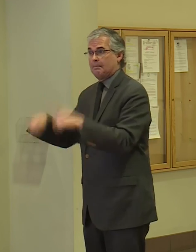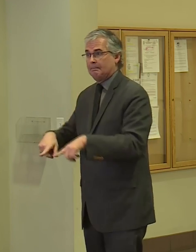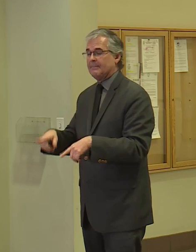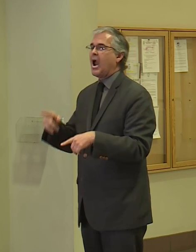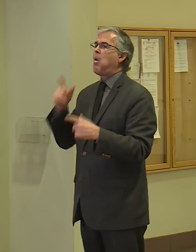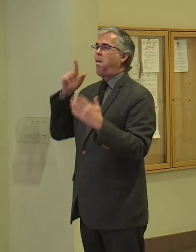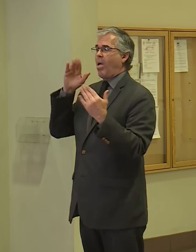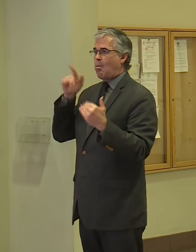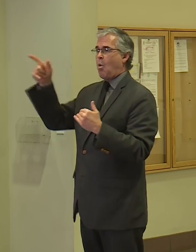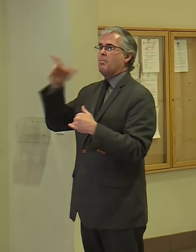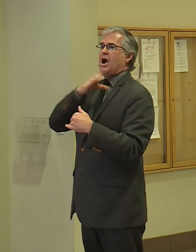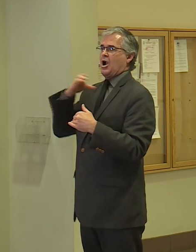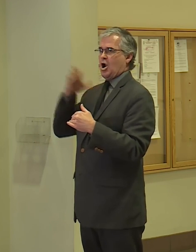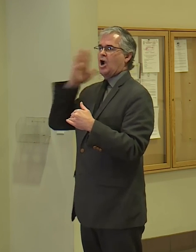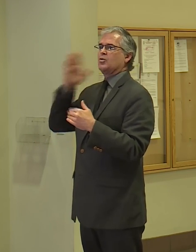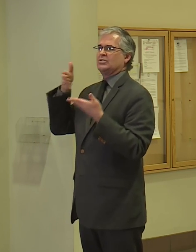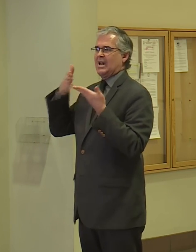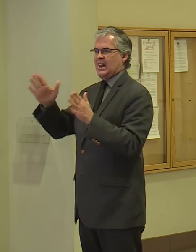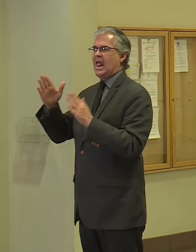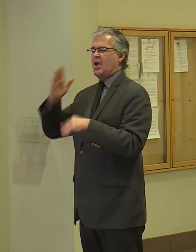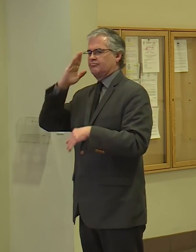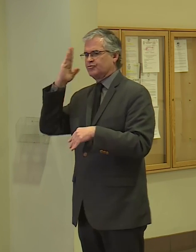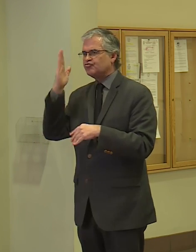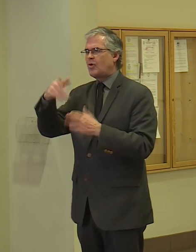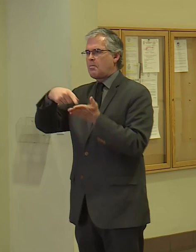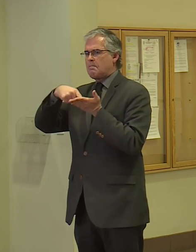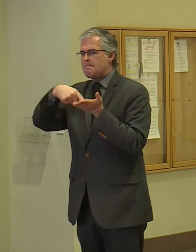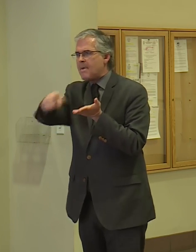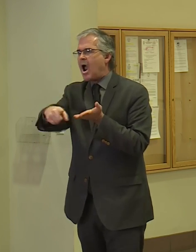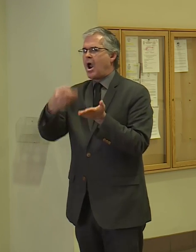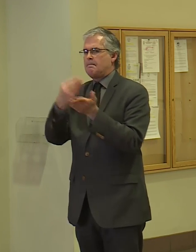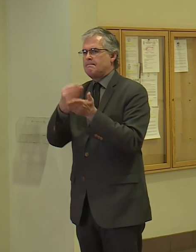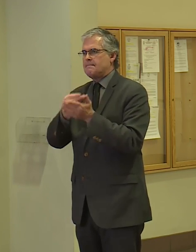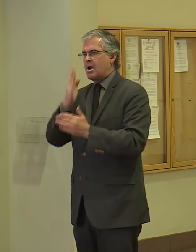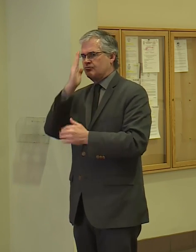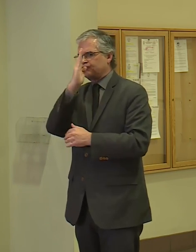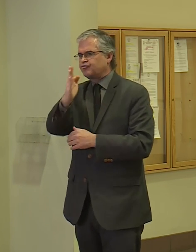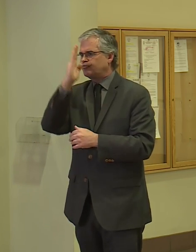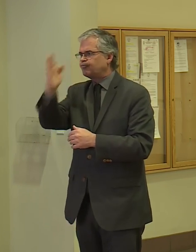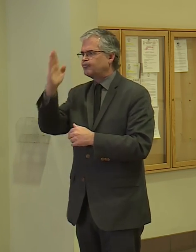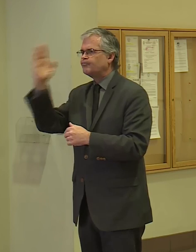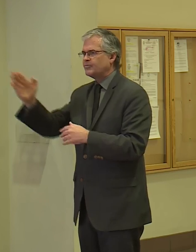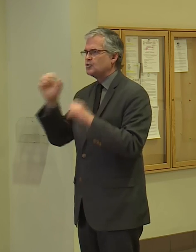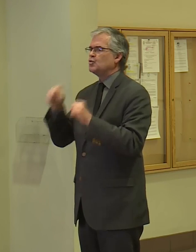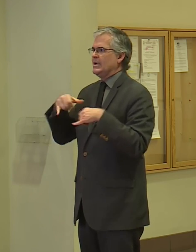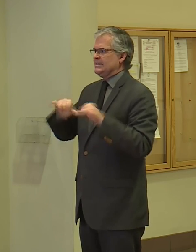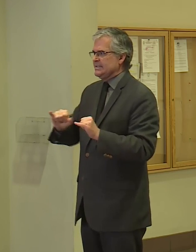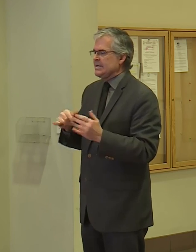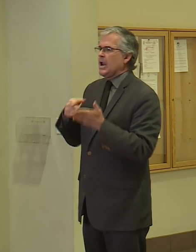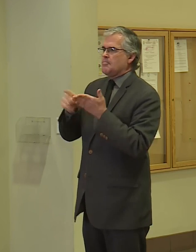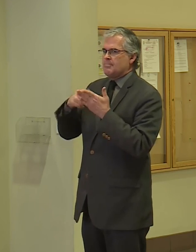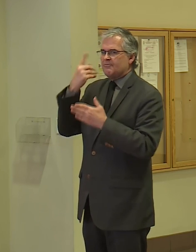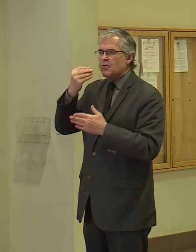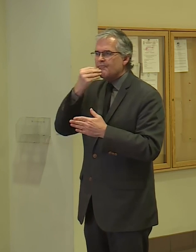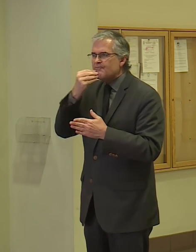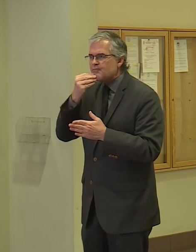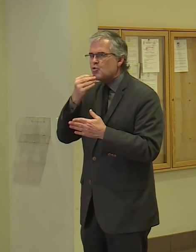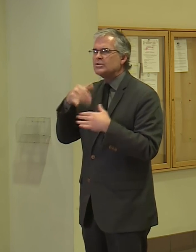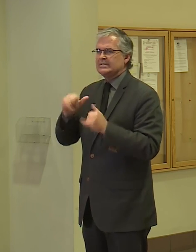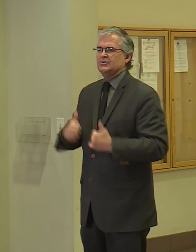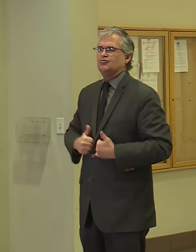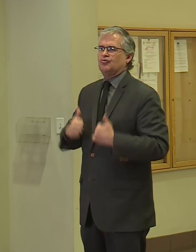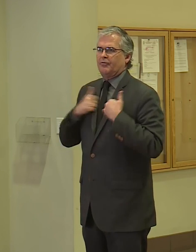all walks of life so that families can keep putting food on the table paying their rent and keeping their lives together we have too many